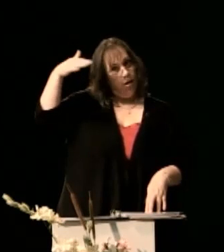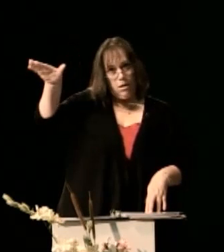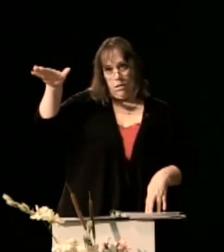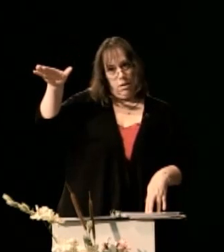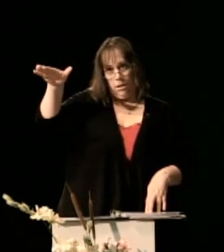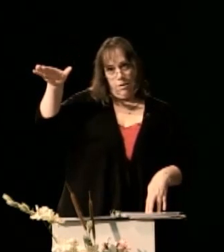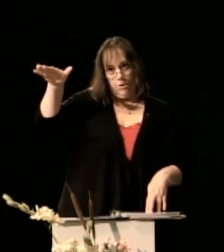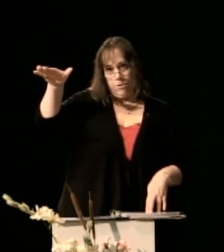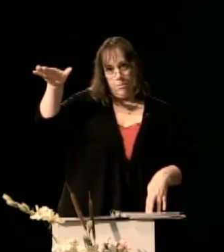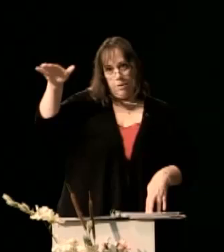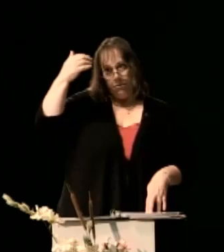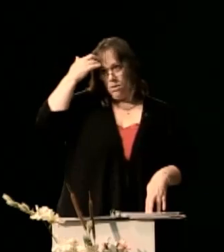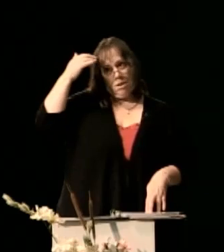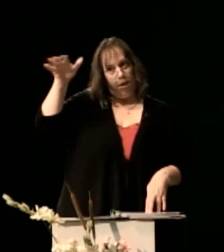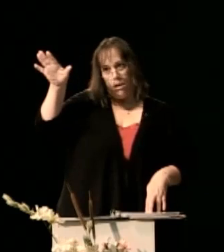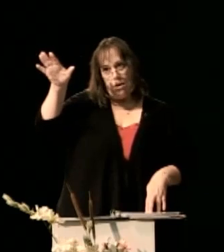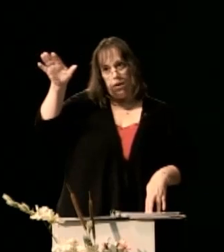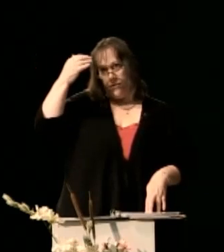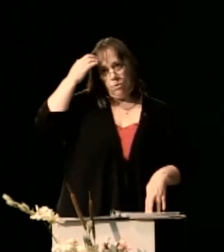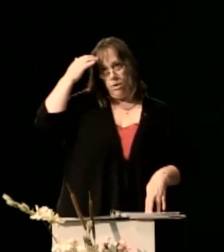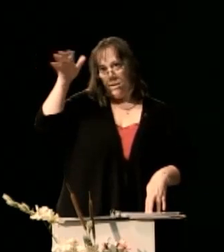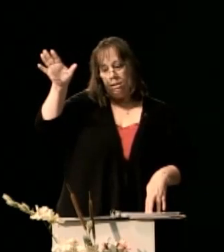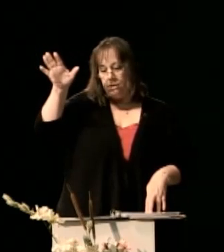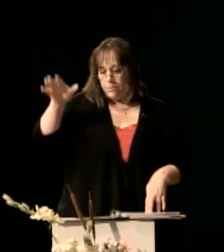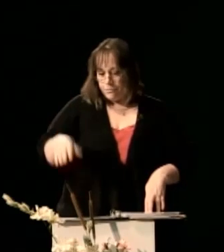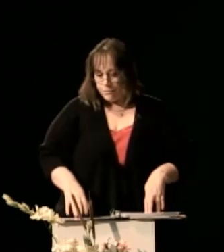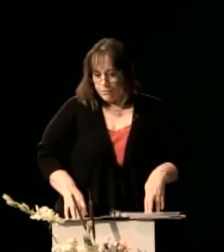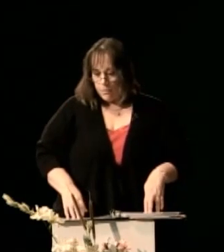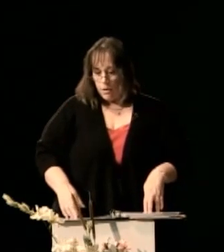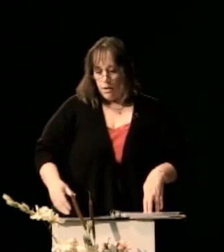and then you don't know something, I have no idea.